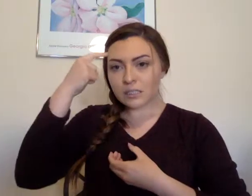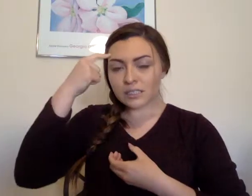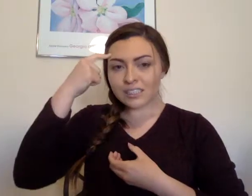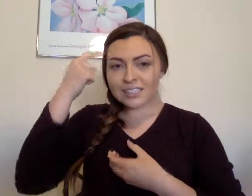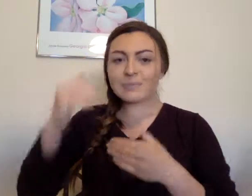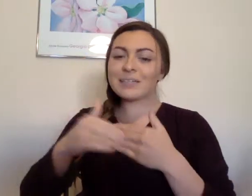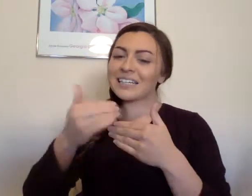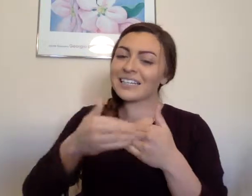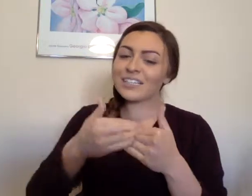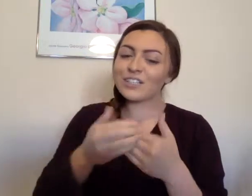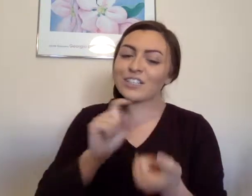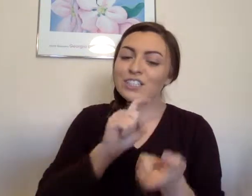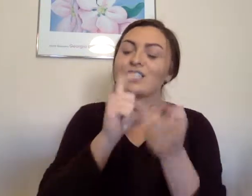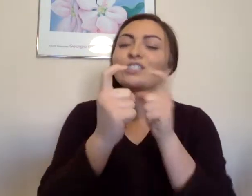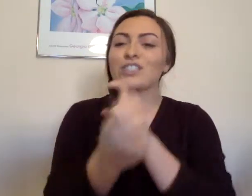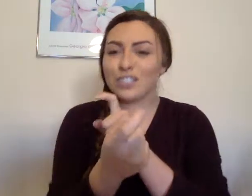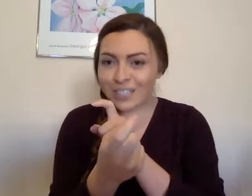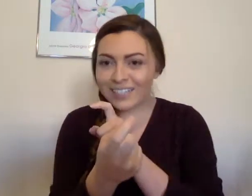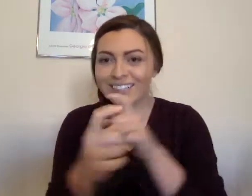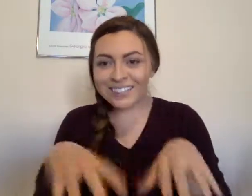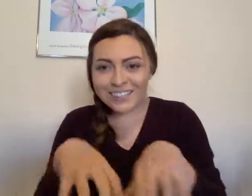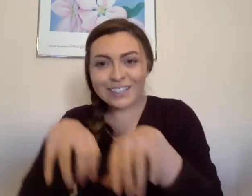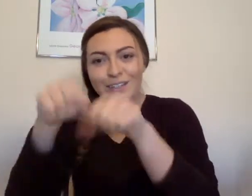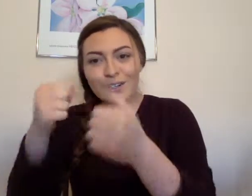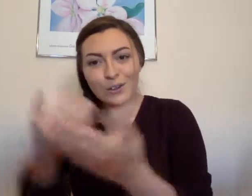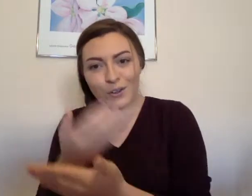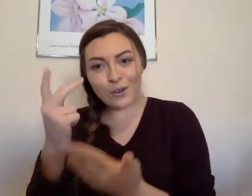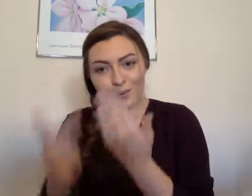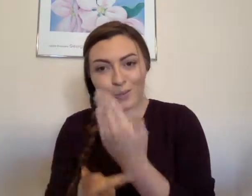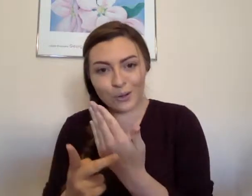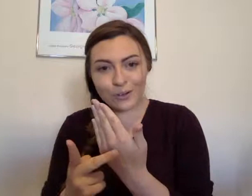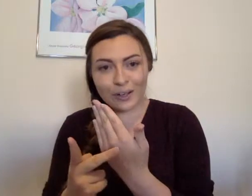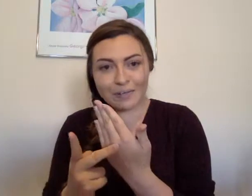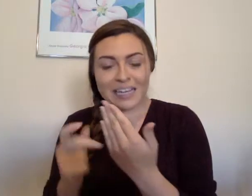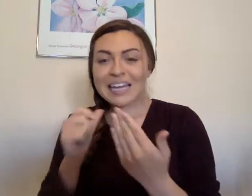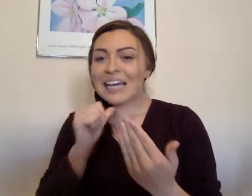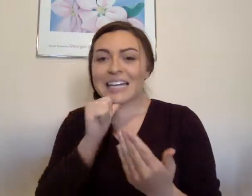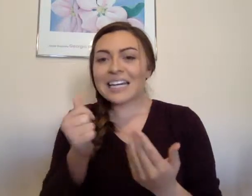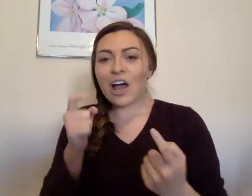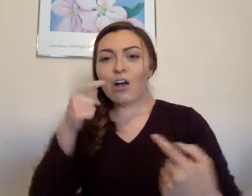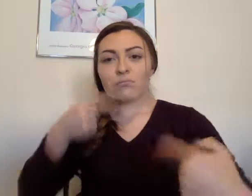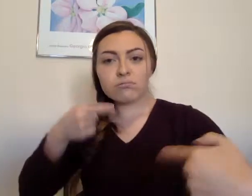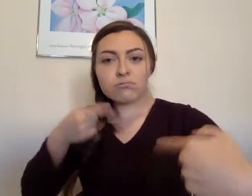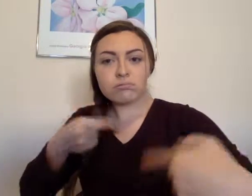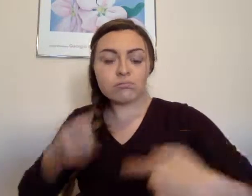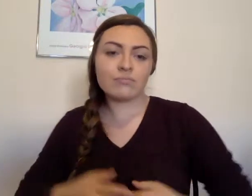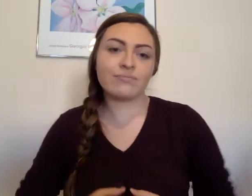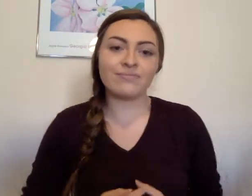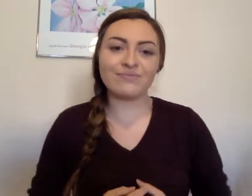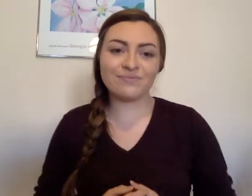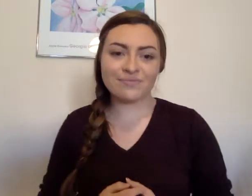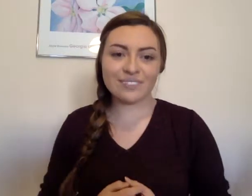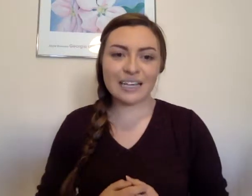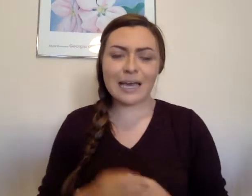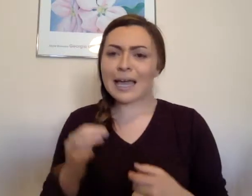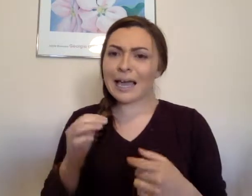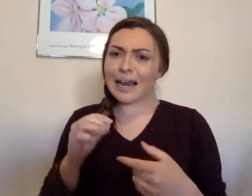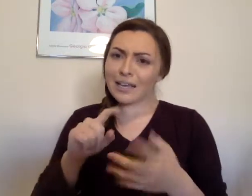easier to just adopt the new program and not keep arguing with her. And I began to feel differently.